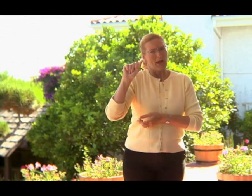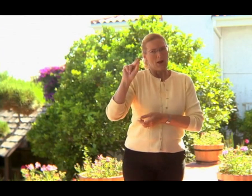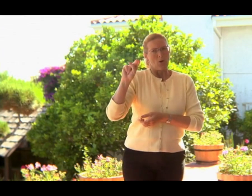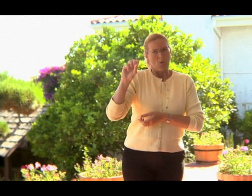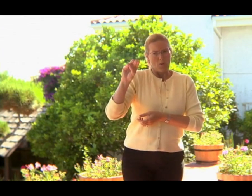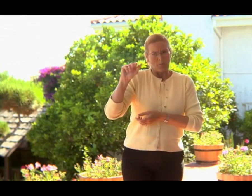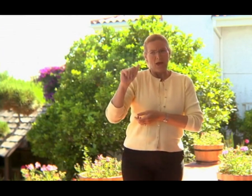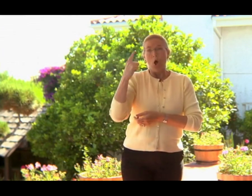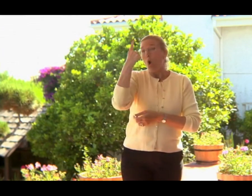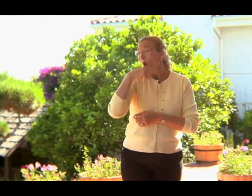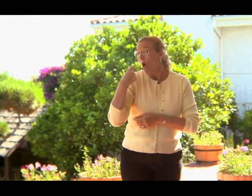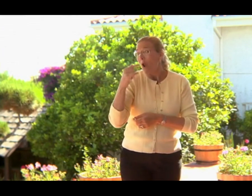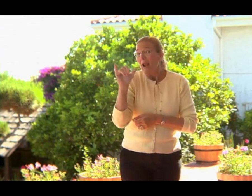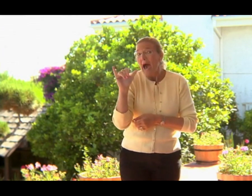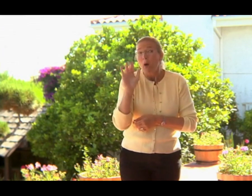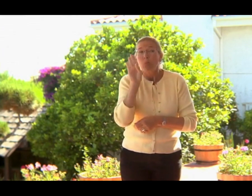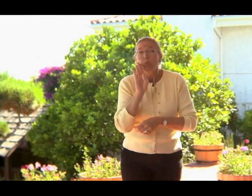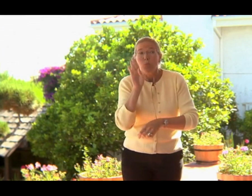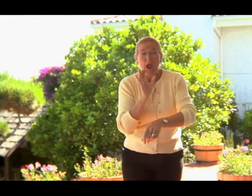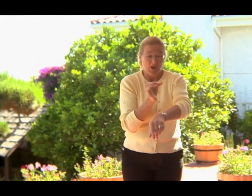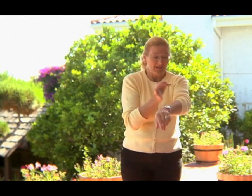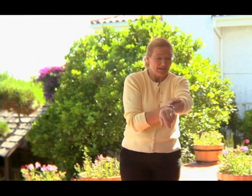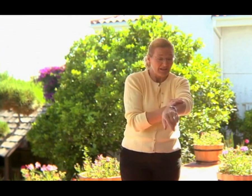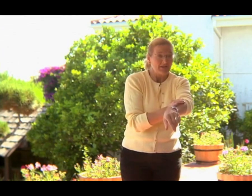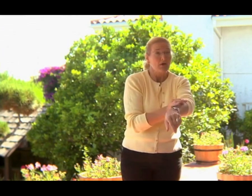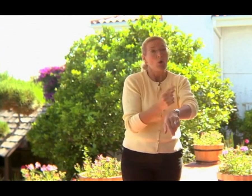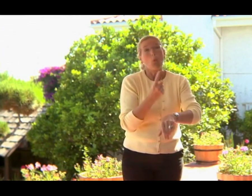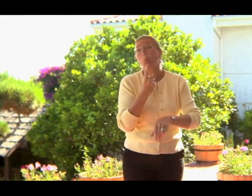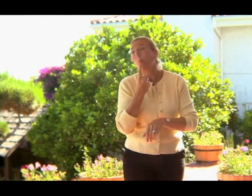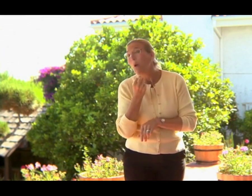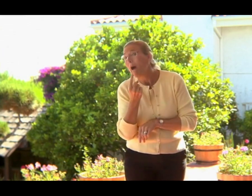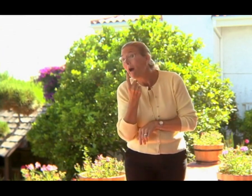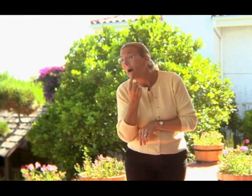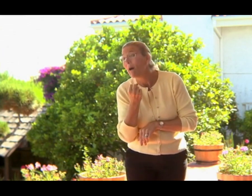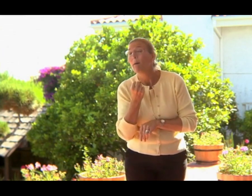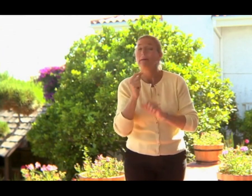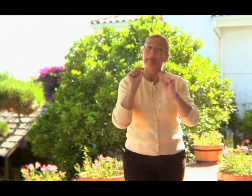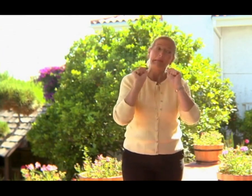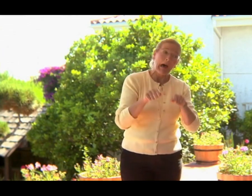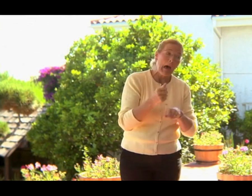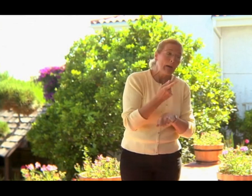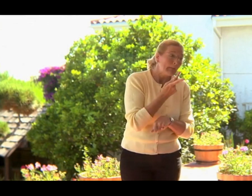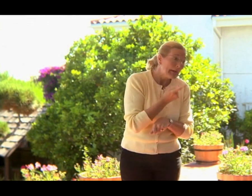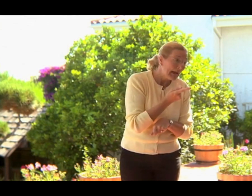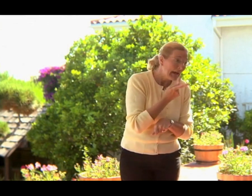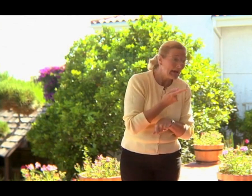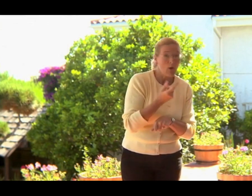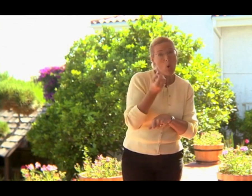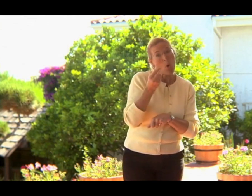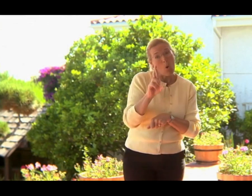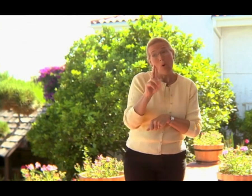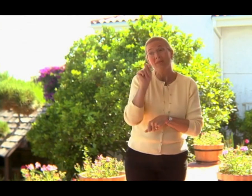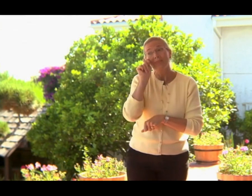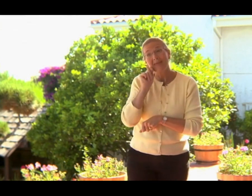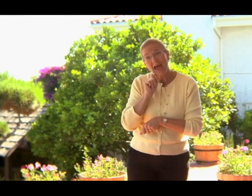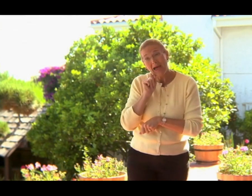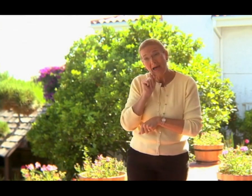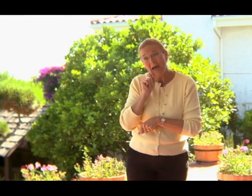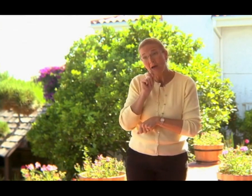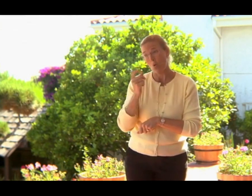Because most melanomas start from a mole, they often look like a brown or red spot. But a melanoma can also be pink or tan